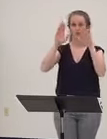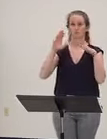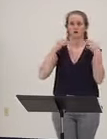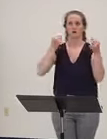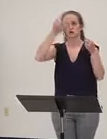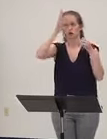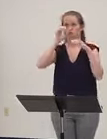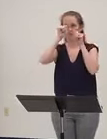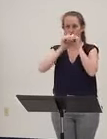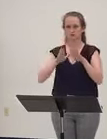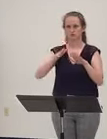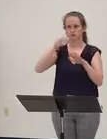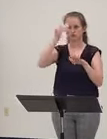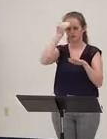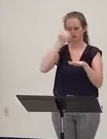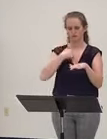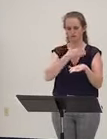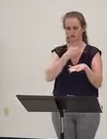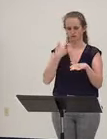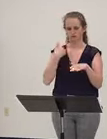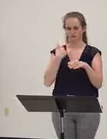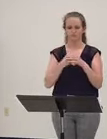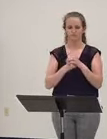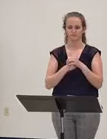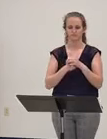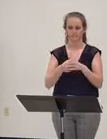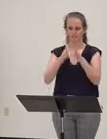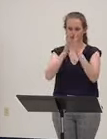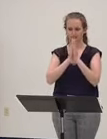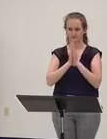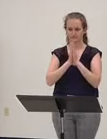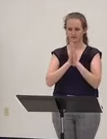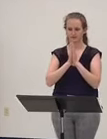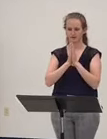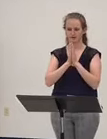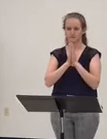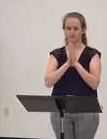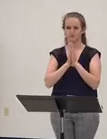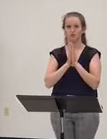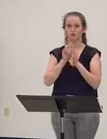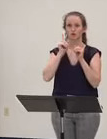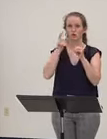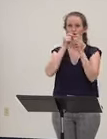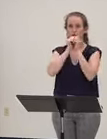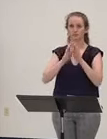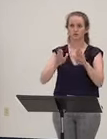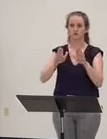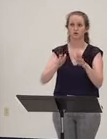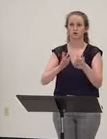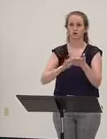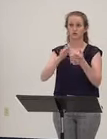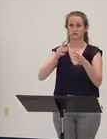God bless you, the Father, and the Son, and the Holy Spirit. Amen.